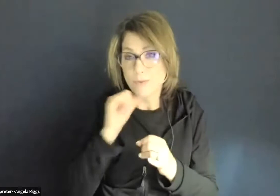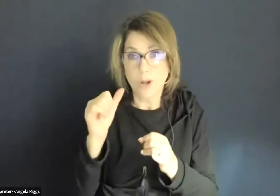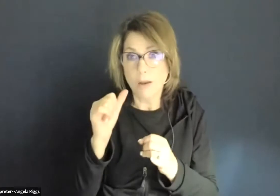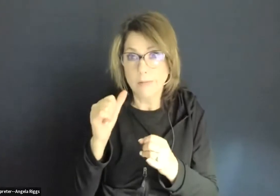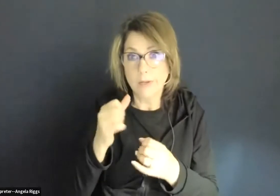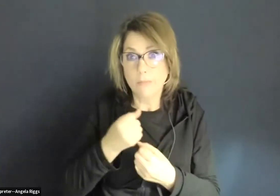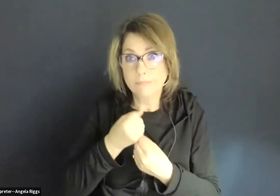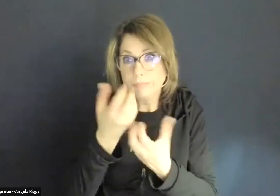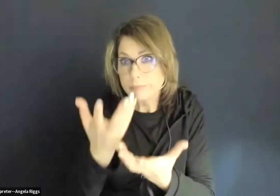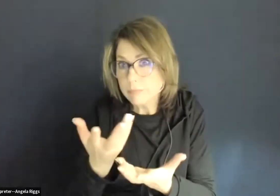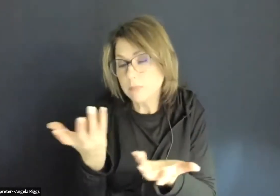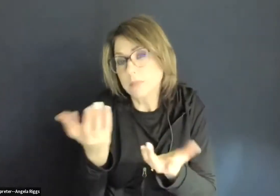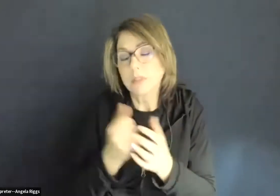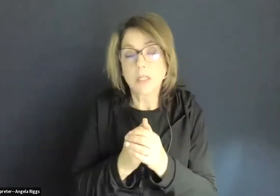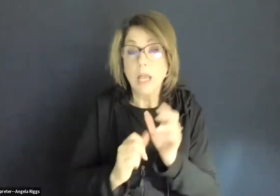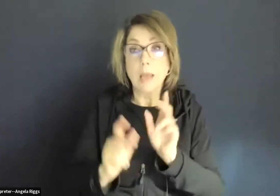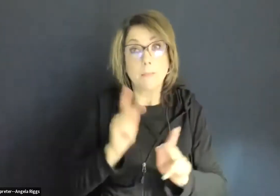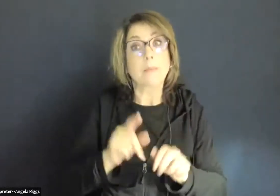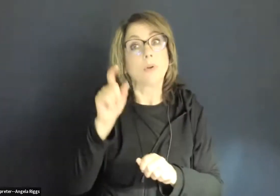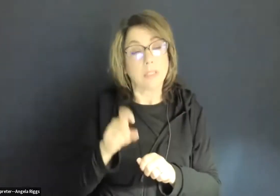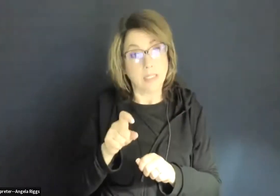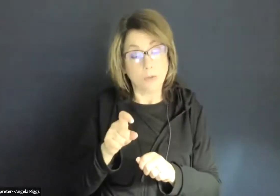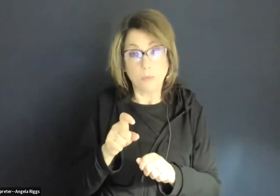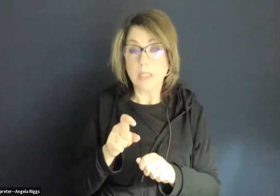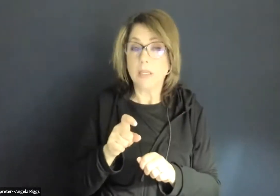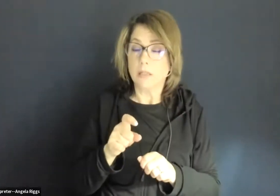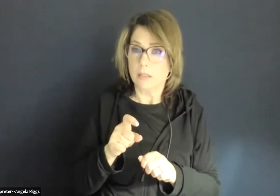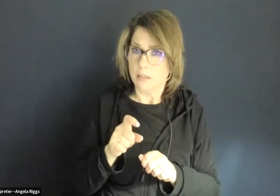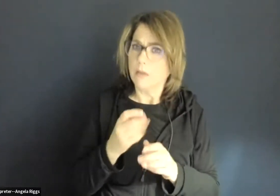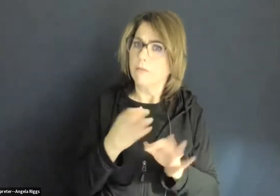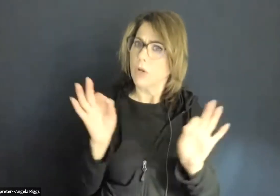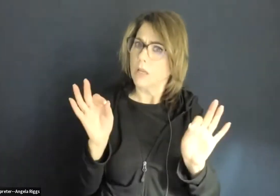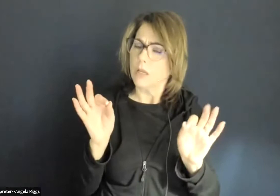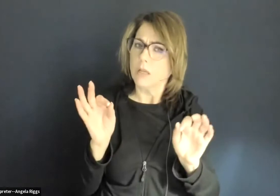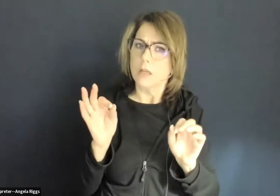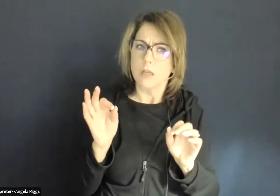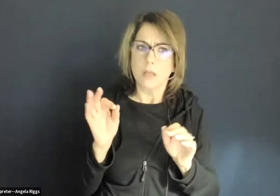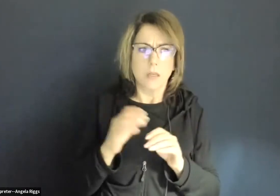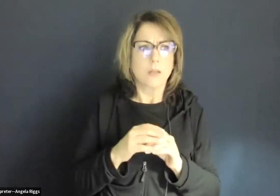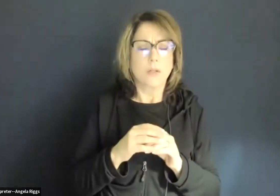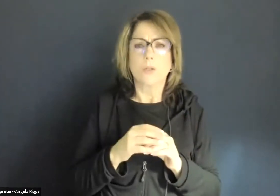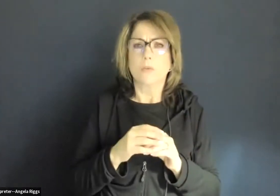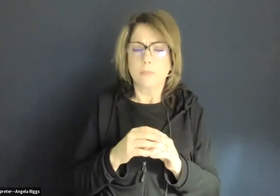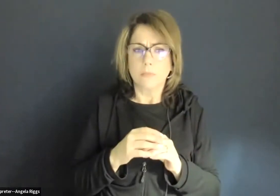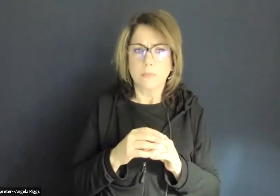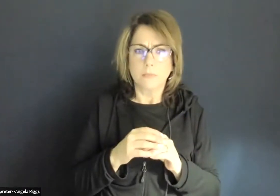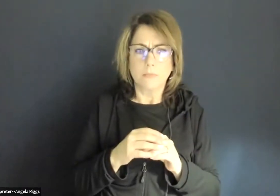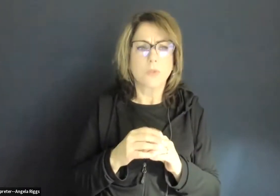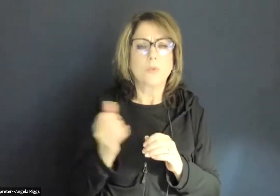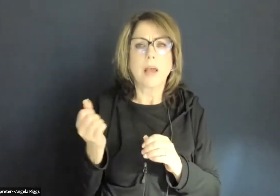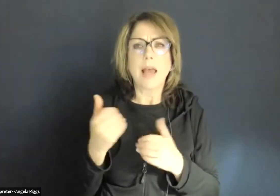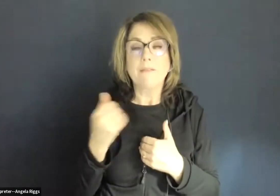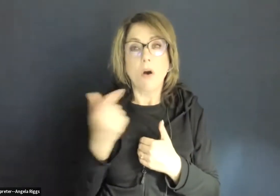So, I mean, people need to be free to be able to have every single part of their